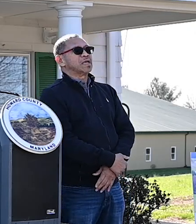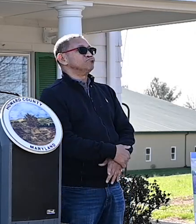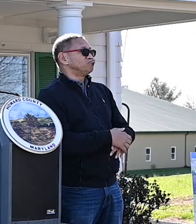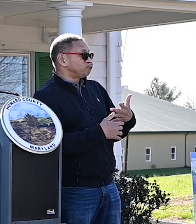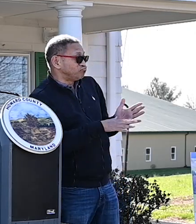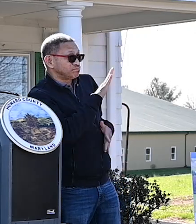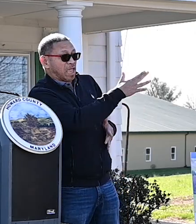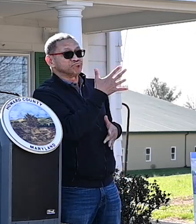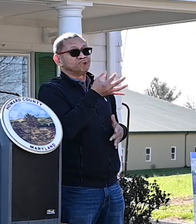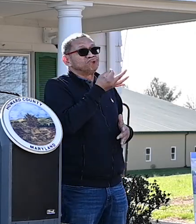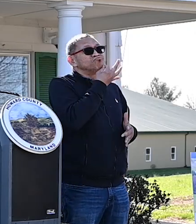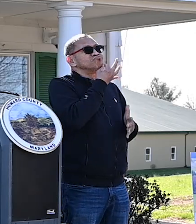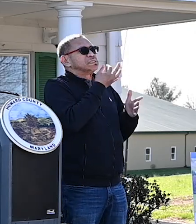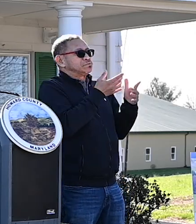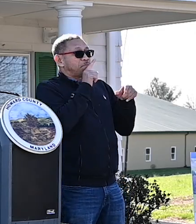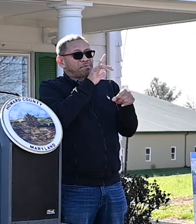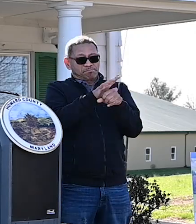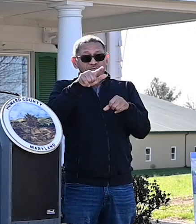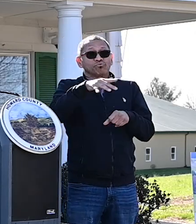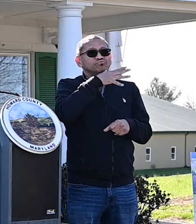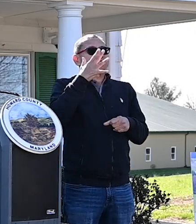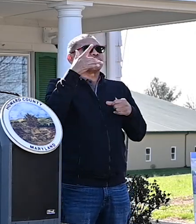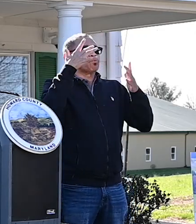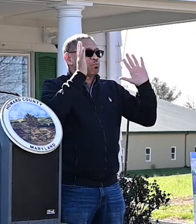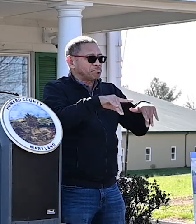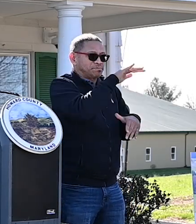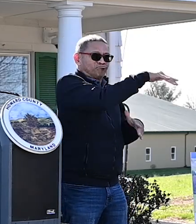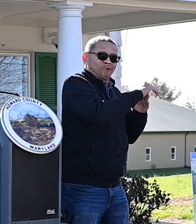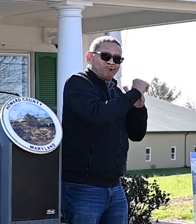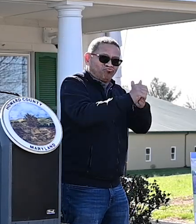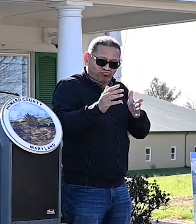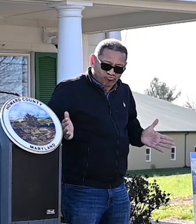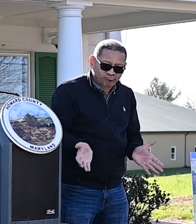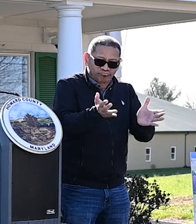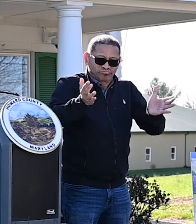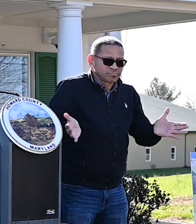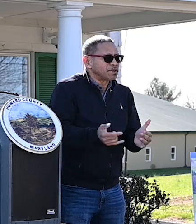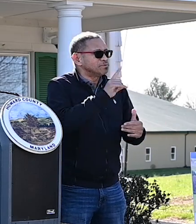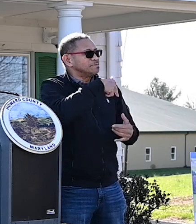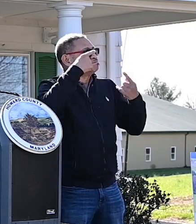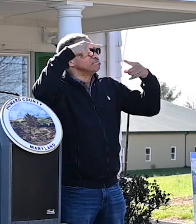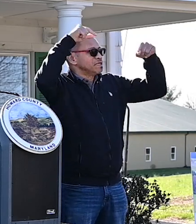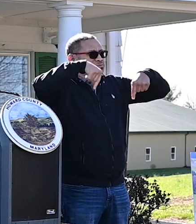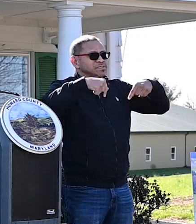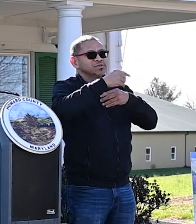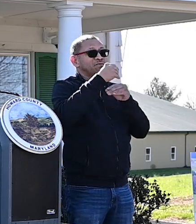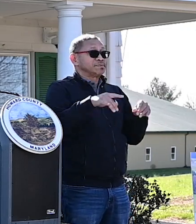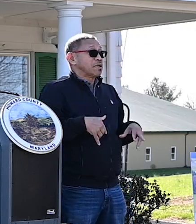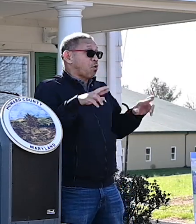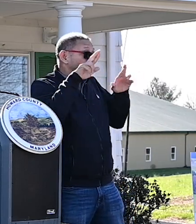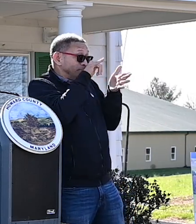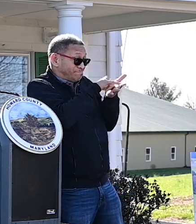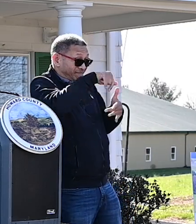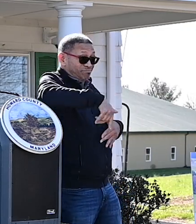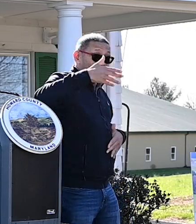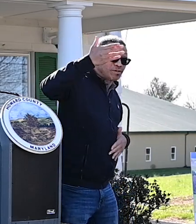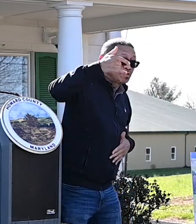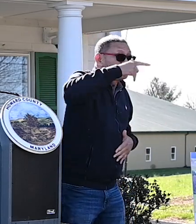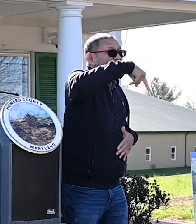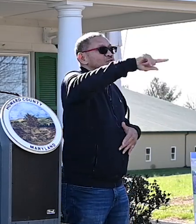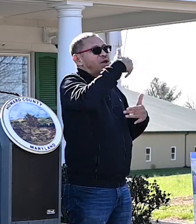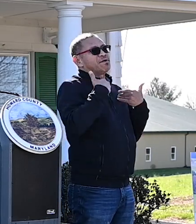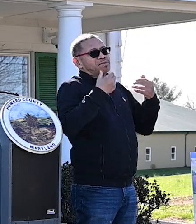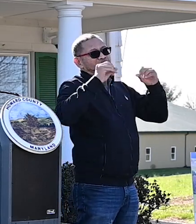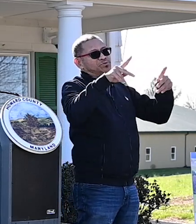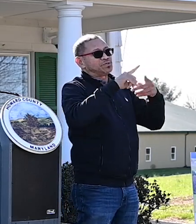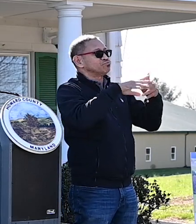Their expertise and commitment to agriculture will be a driving force behind the office's success, and I hope after this presentation you all have a